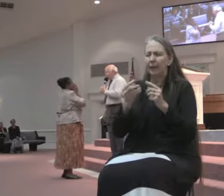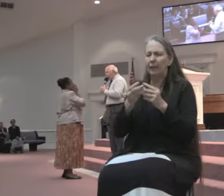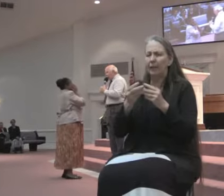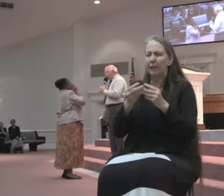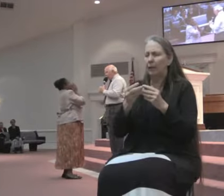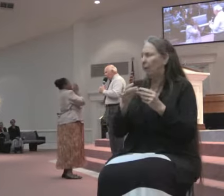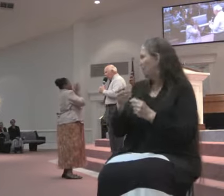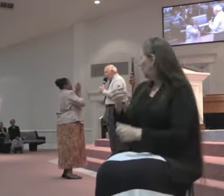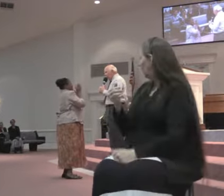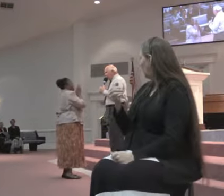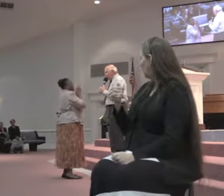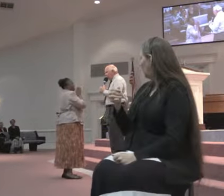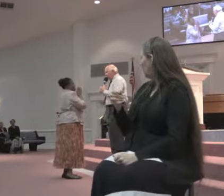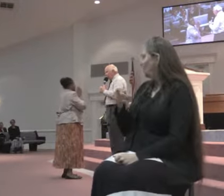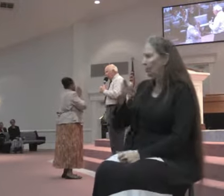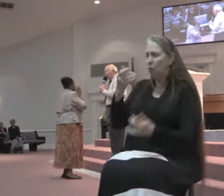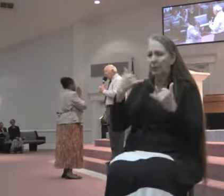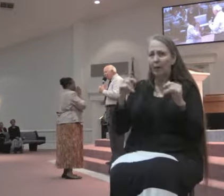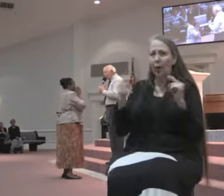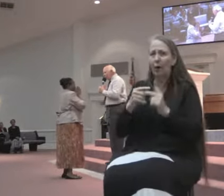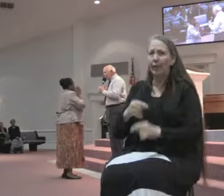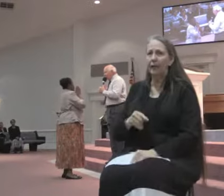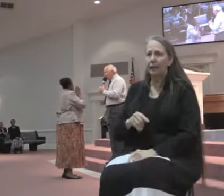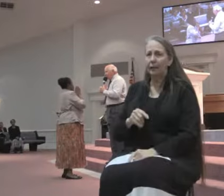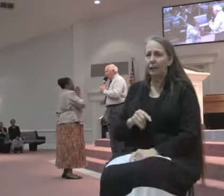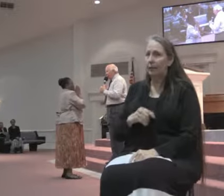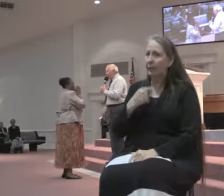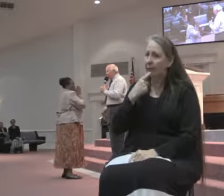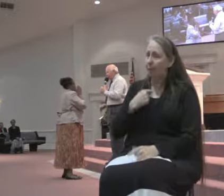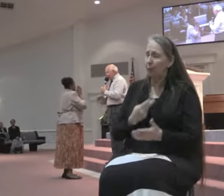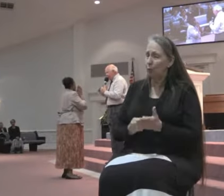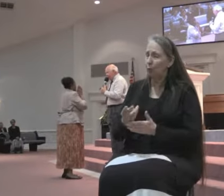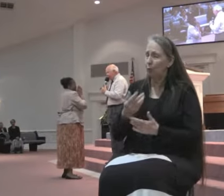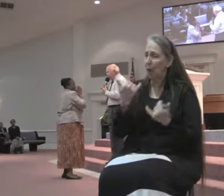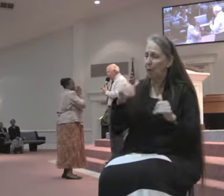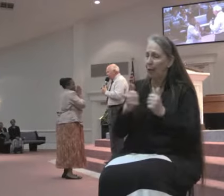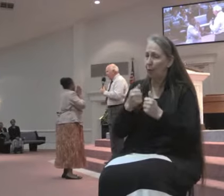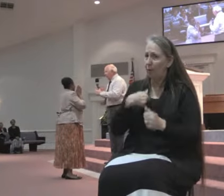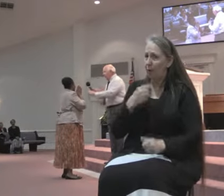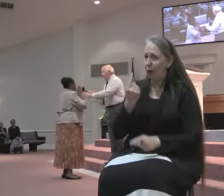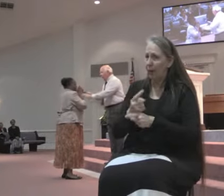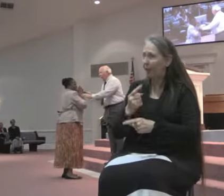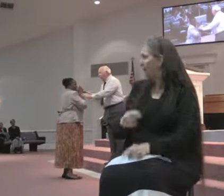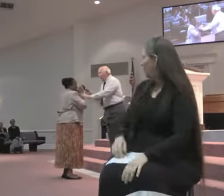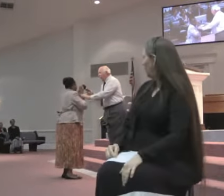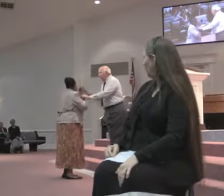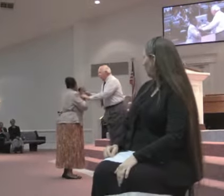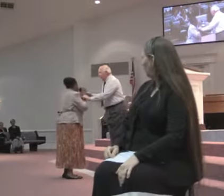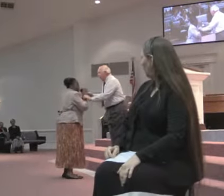of... Are you still hurting? Come on now. You're not messing with me.